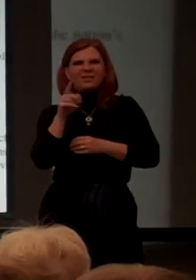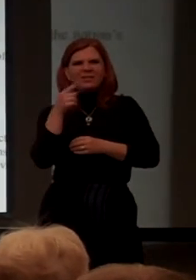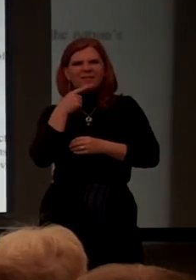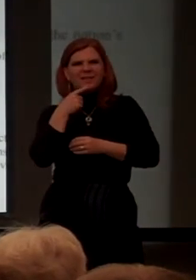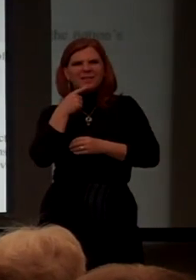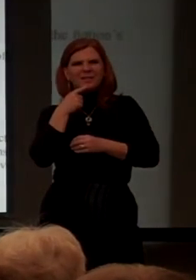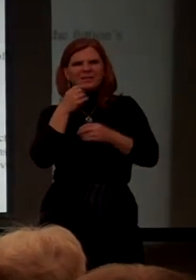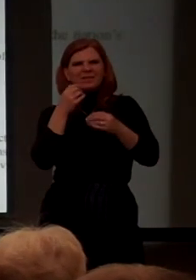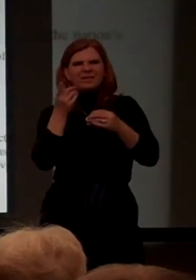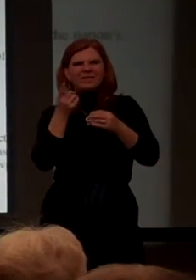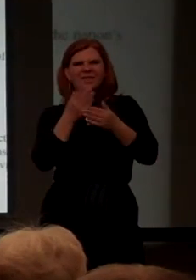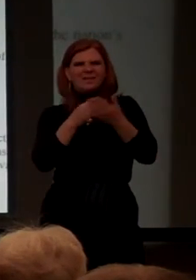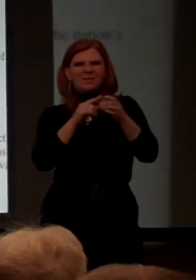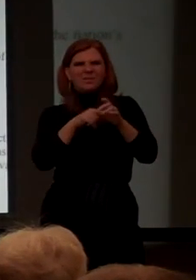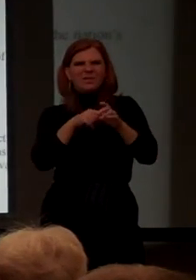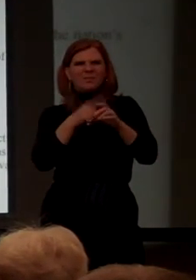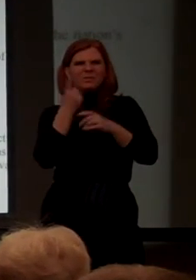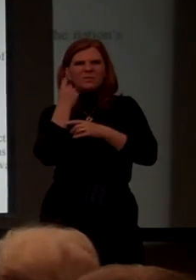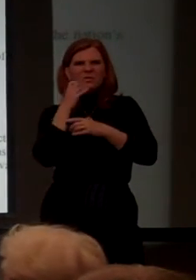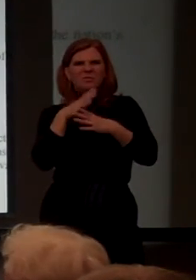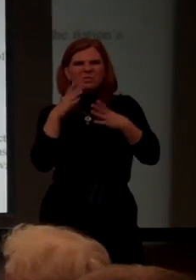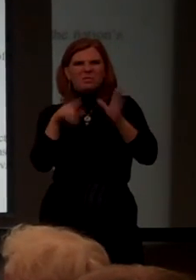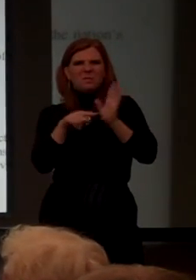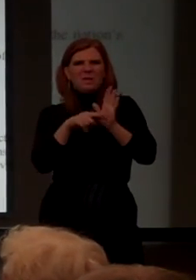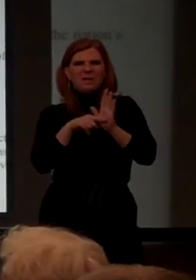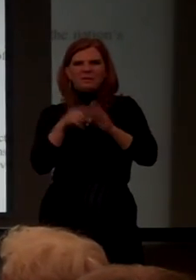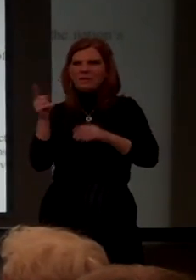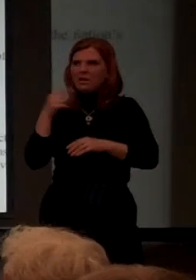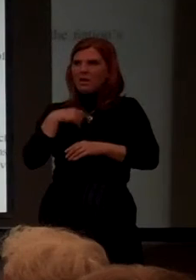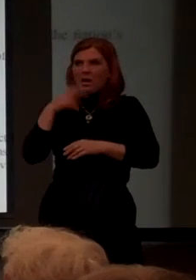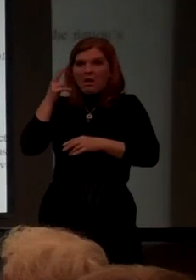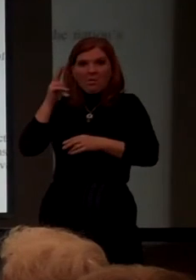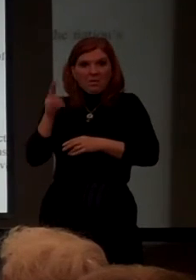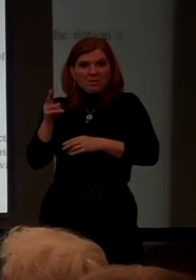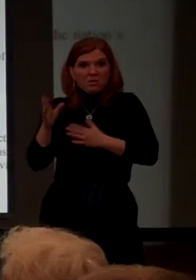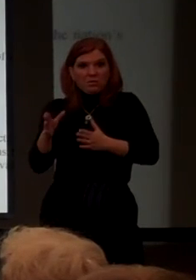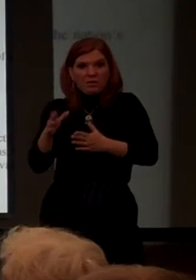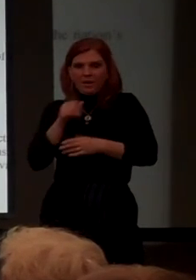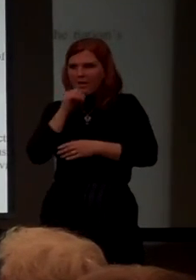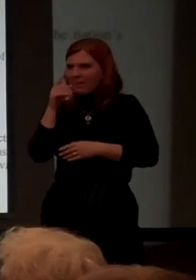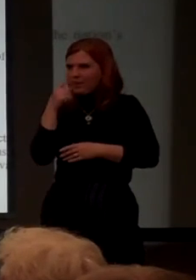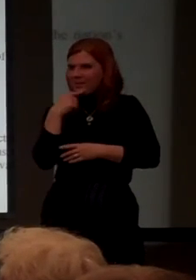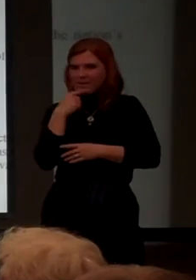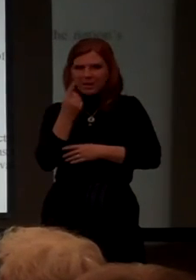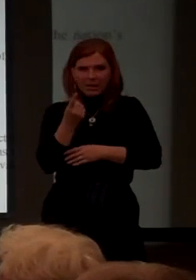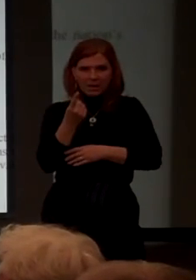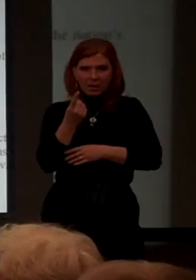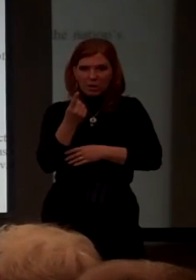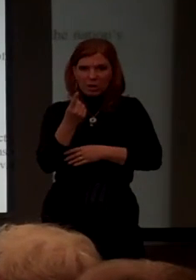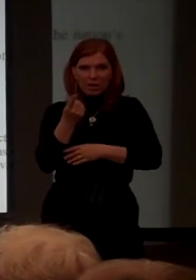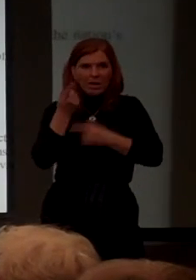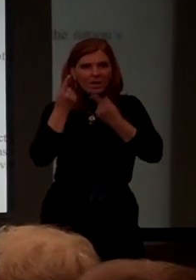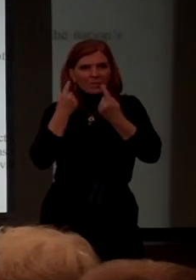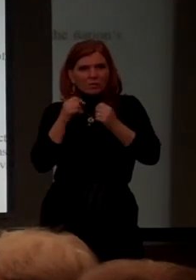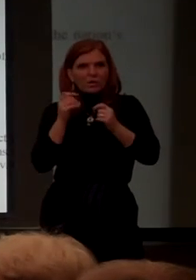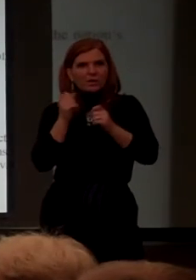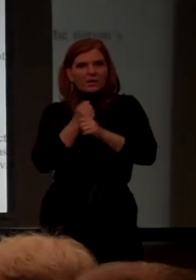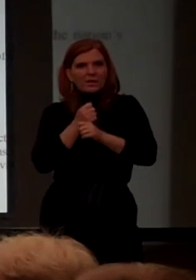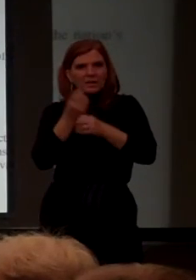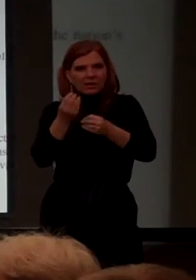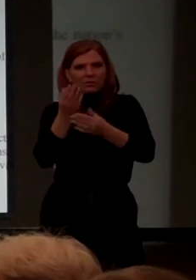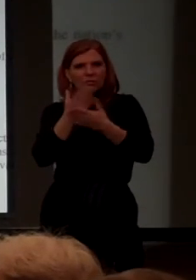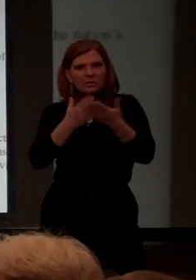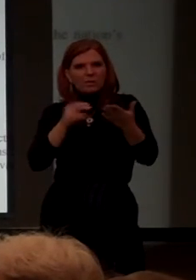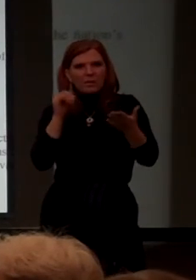just too negative." I said, "Terry, I'm a historian. I'm not telling you I'm not trying to give you